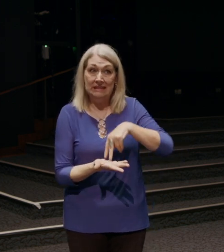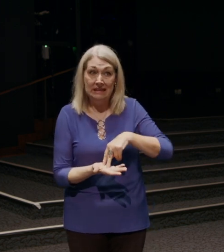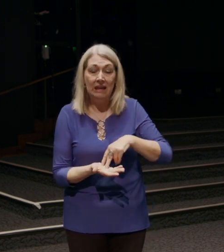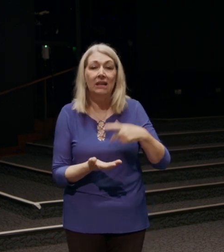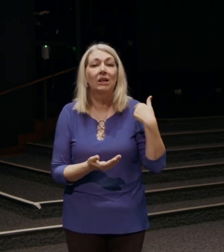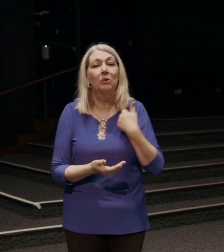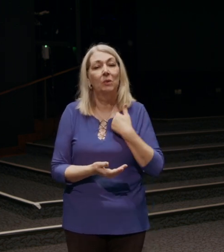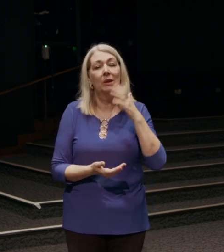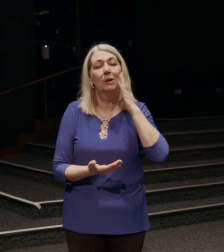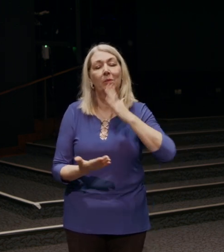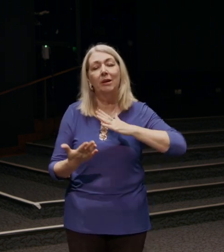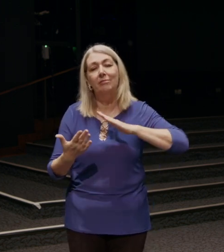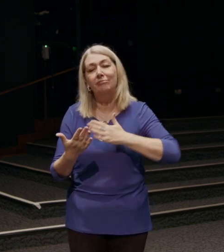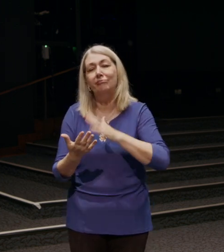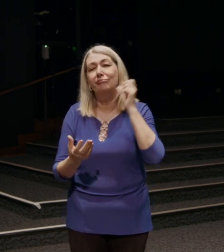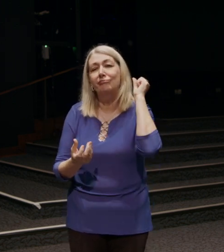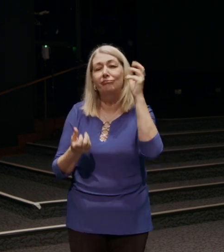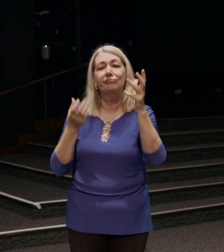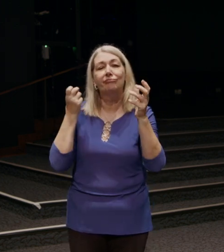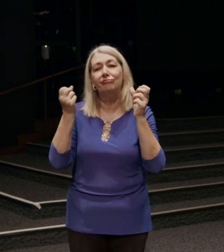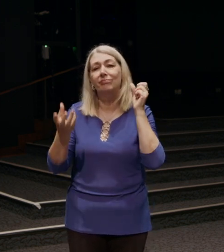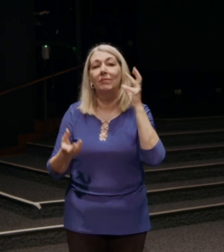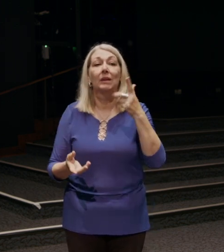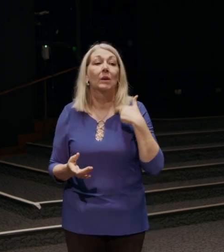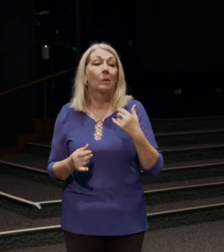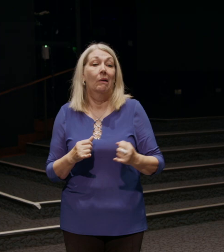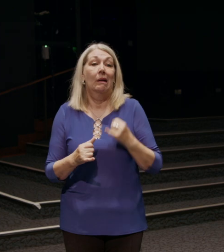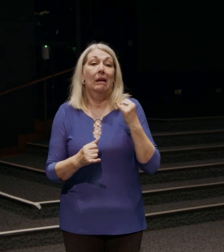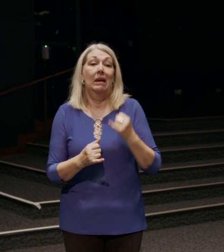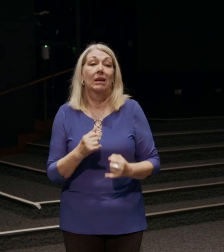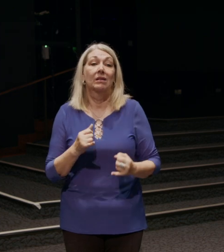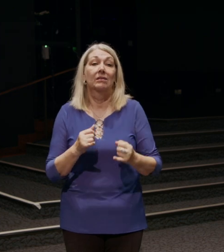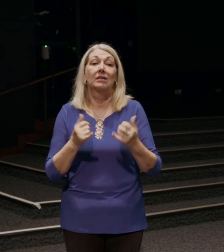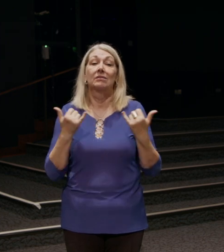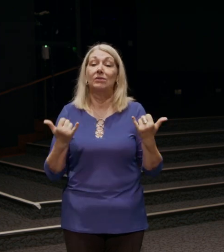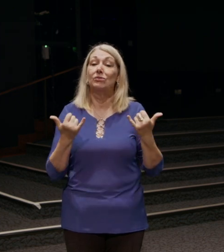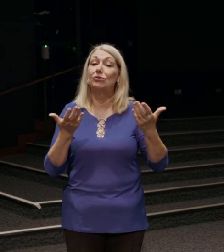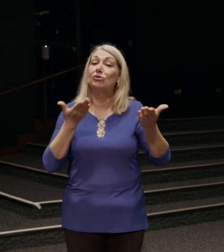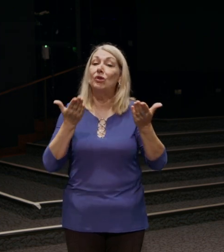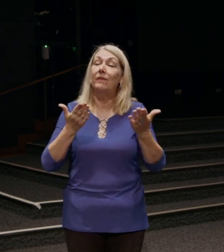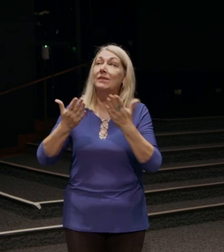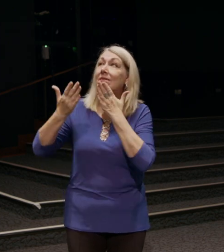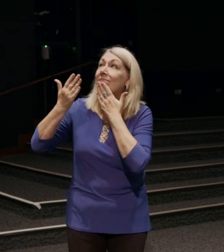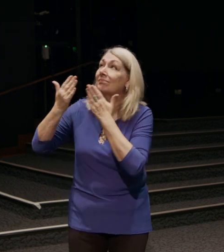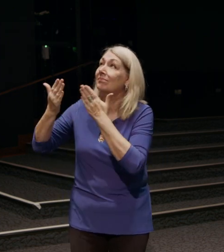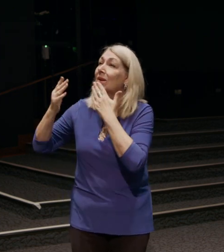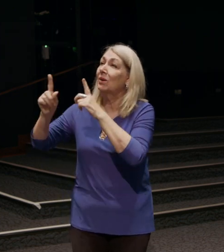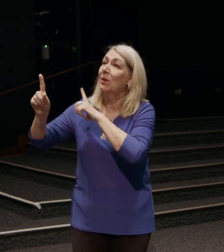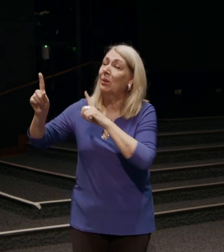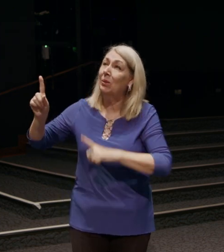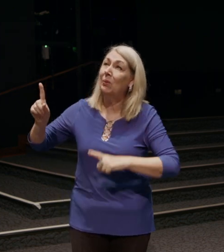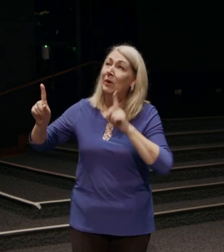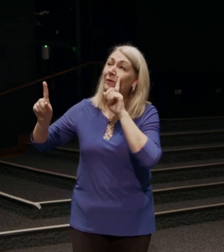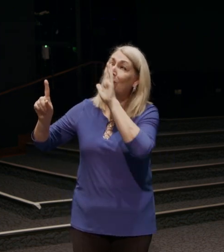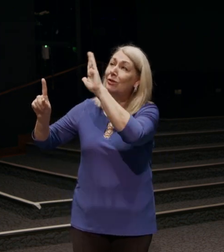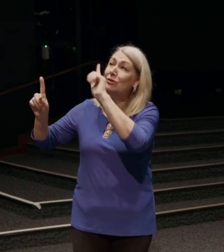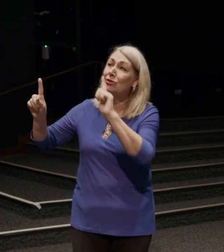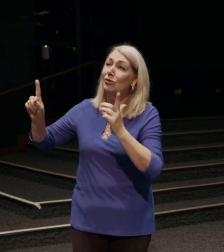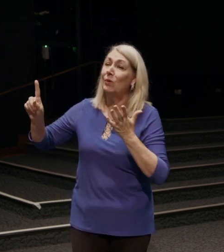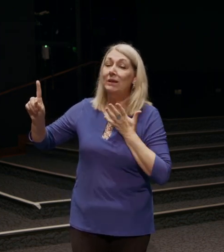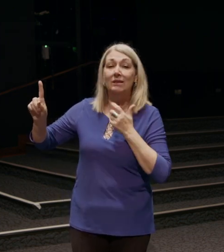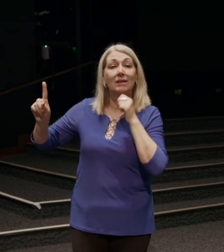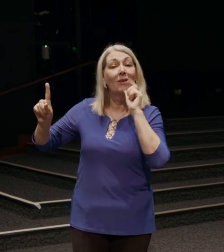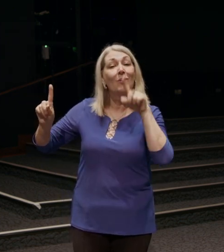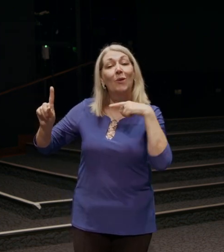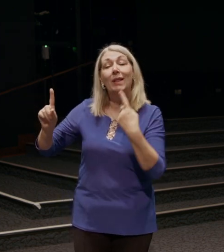begin to worship. And we're going to end service today thanking the Lord for his grace, but not just